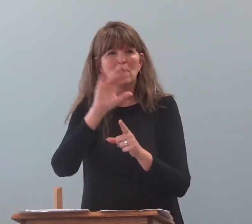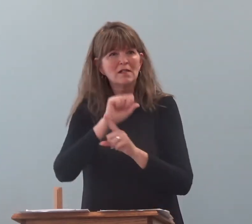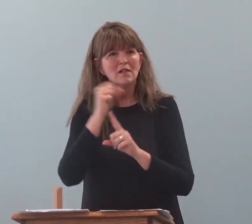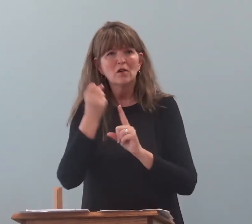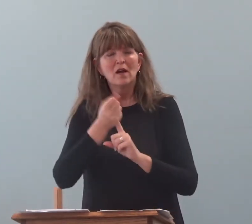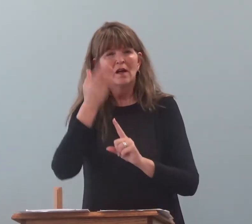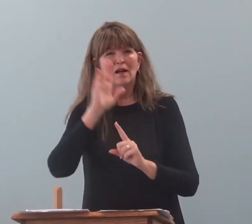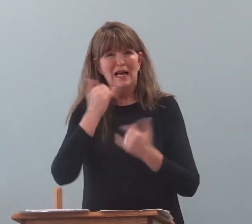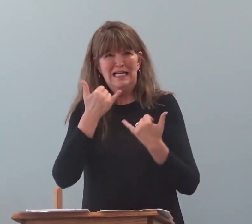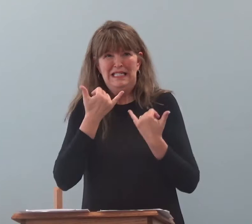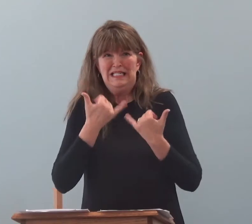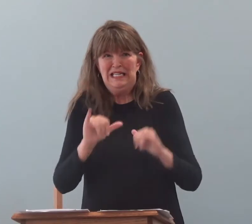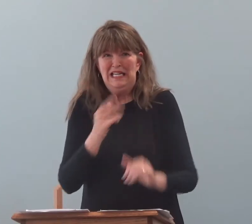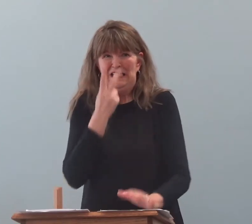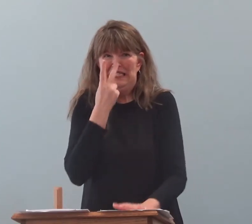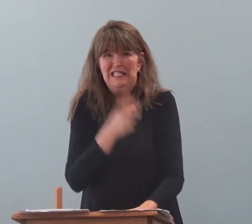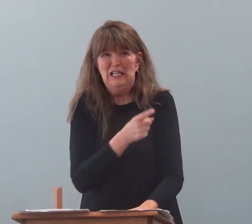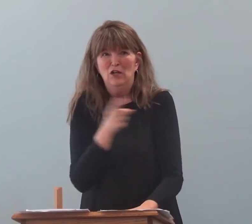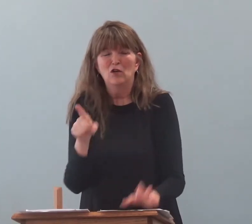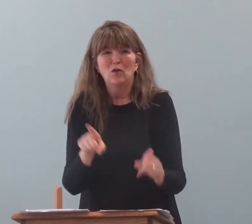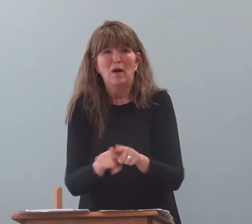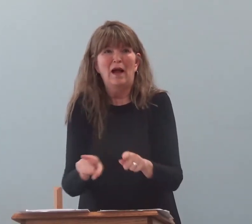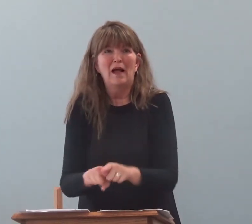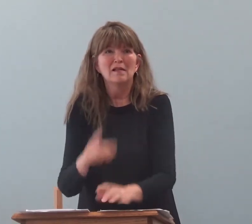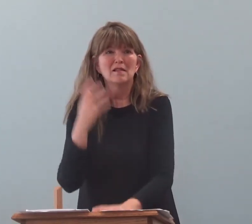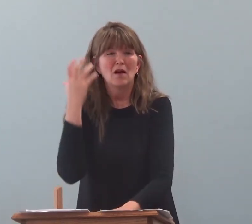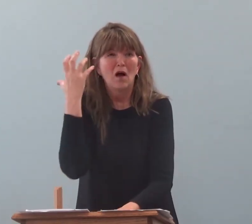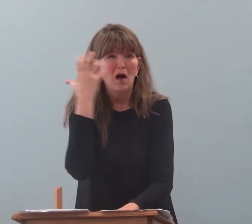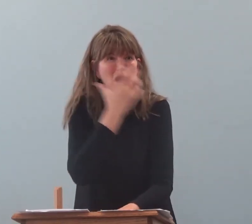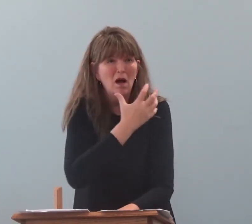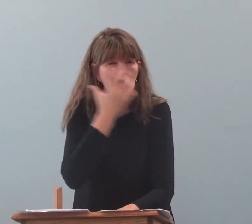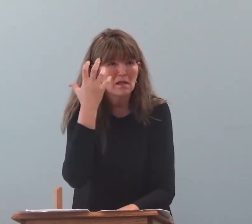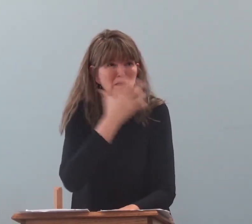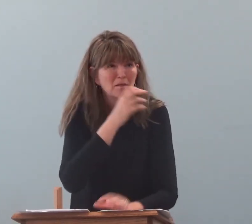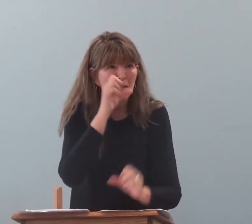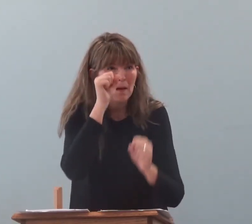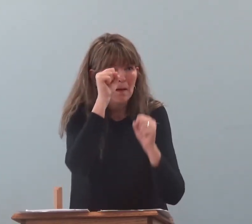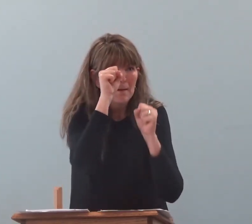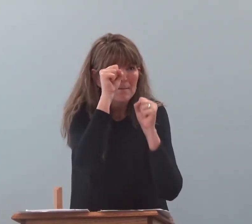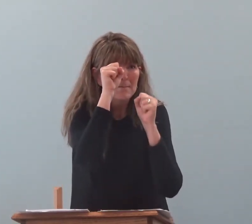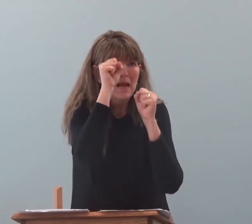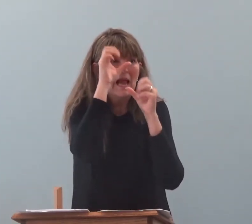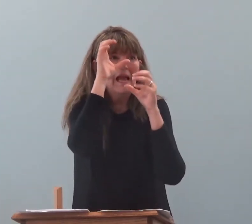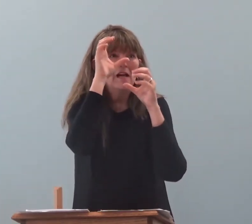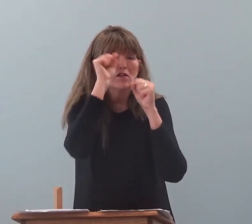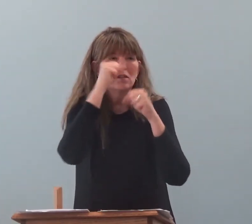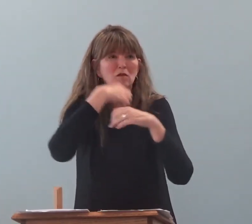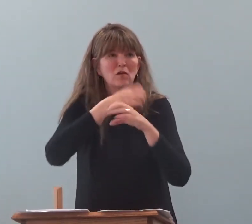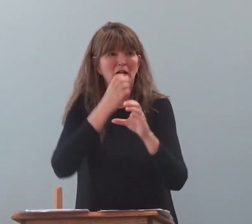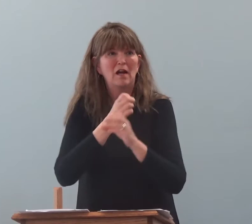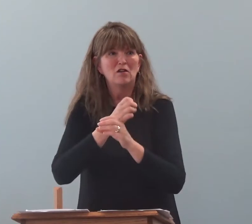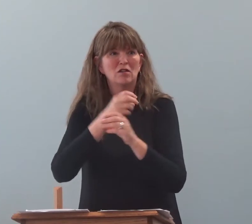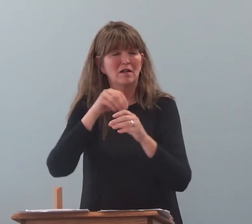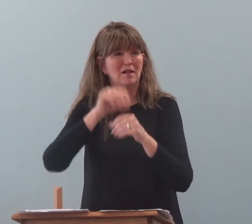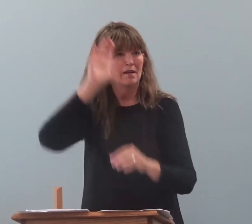like, no matter what your present situation is, God still sees you as awesome,